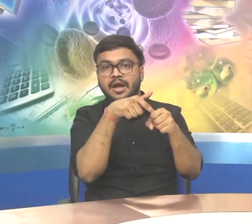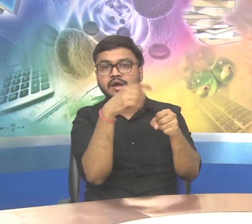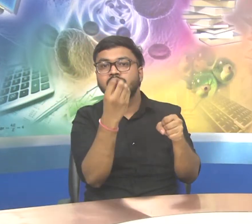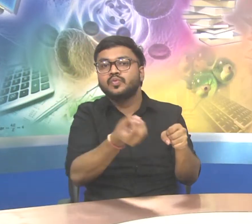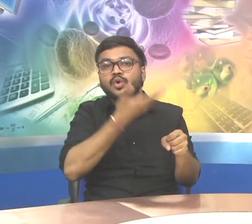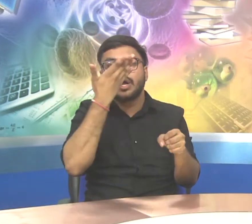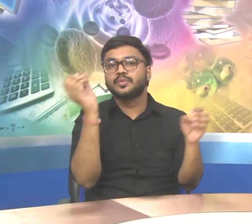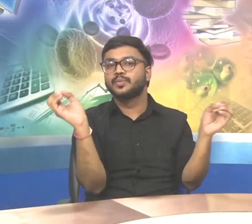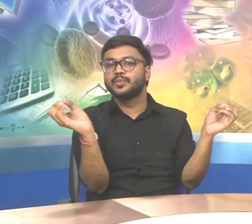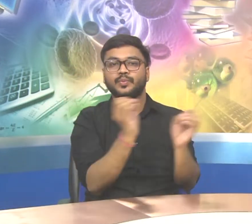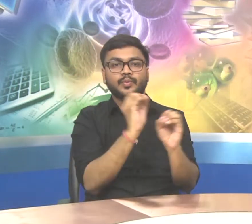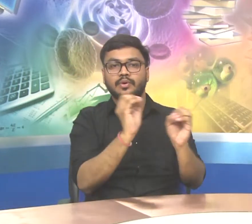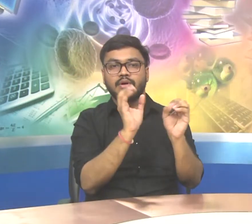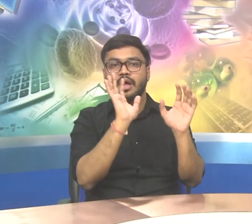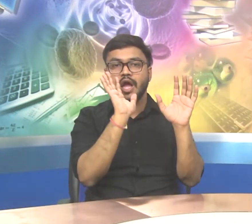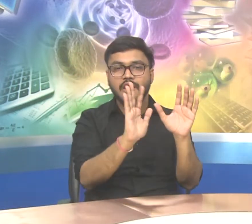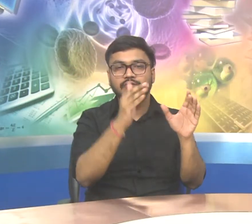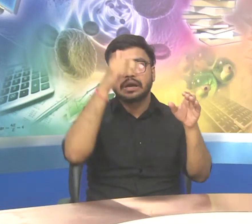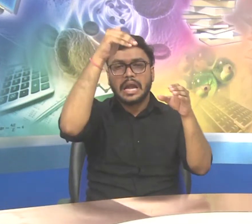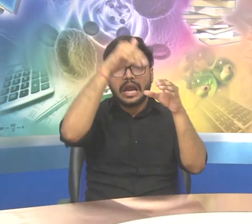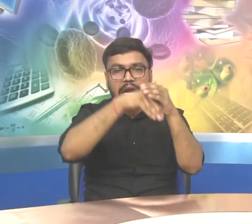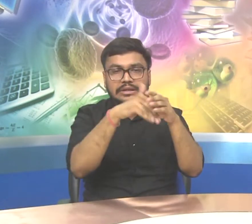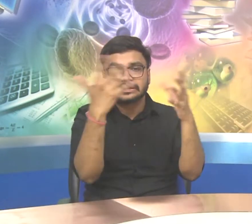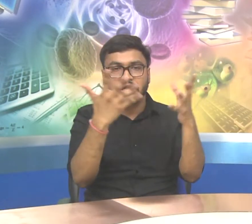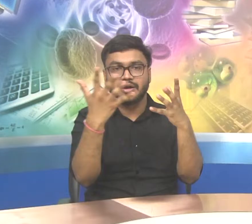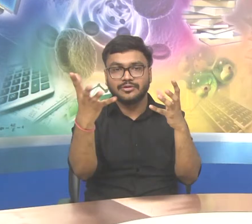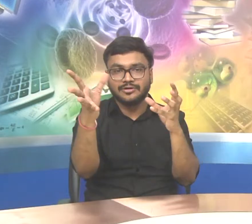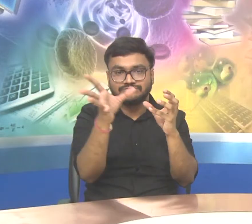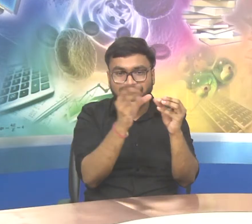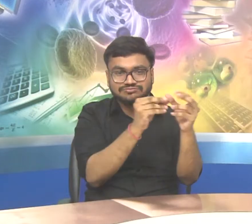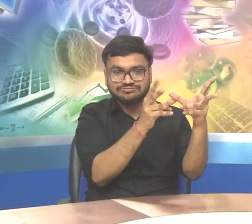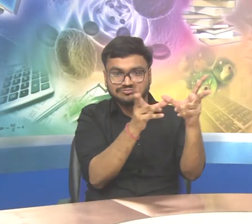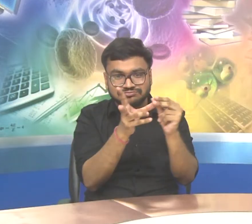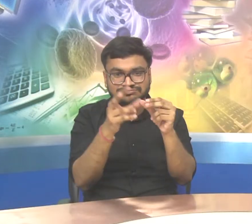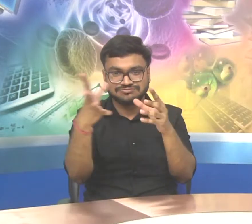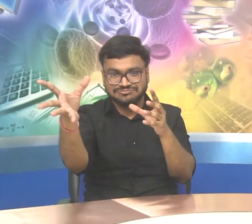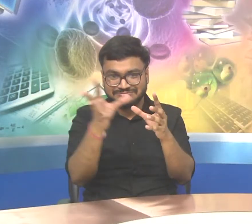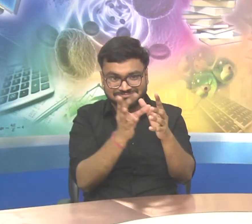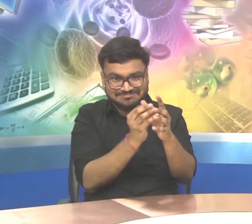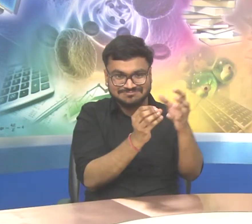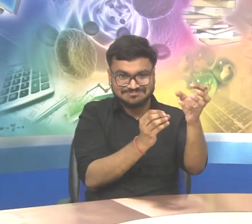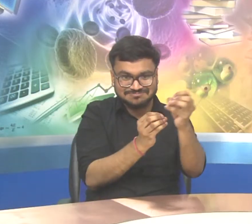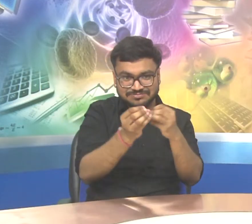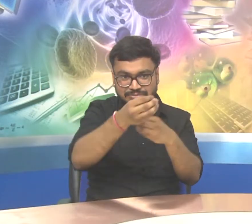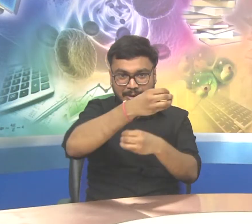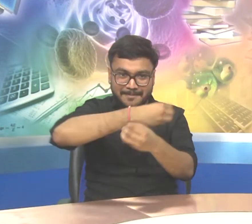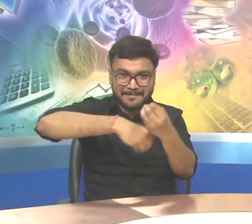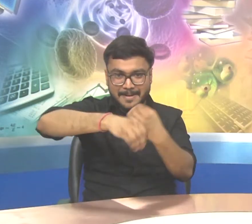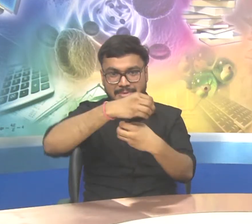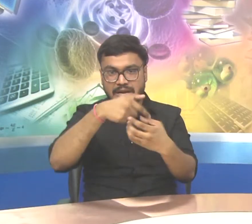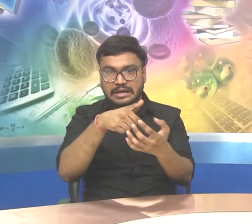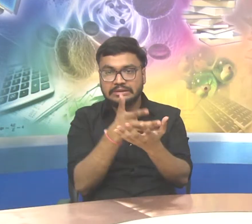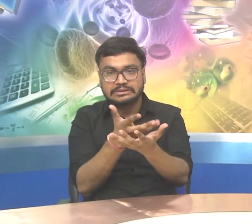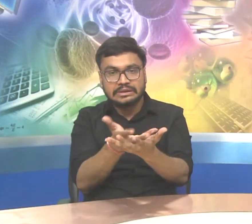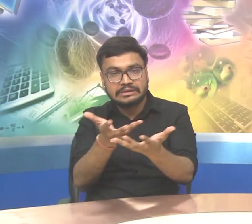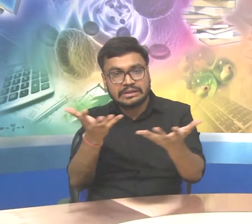oxygen, these organic molecules were formed from simple inorganic